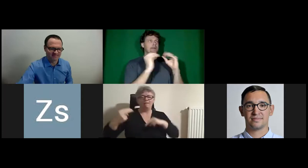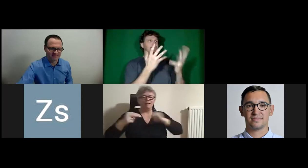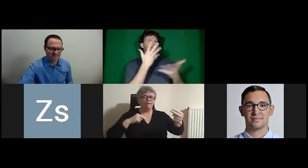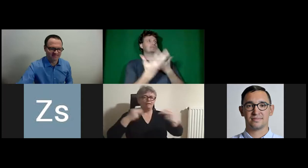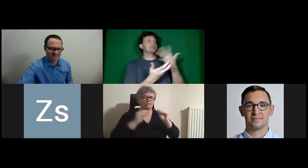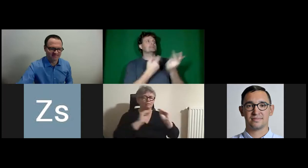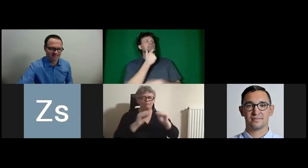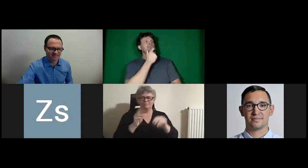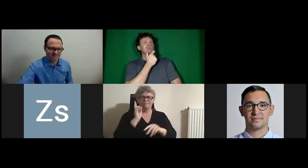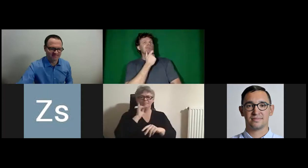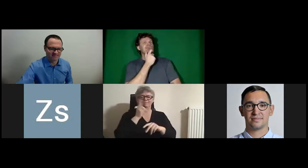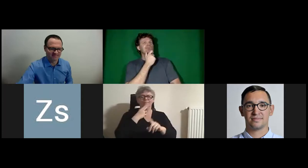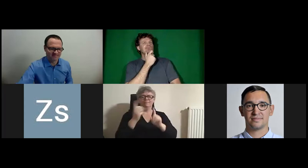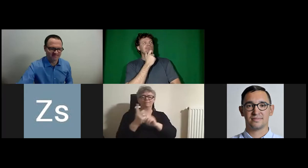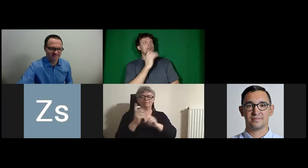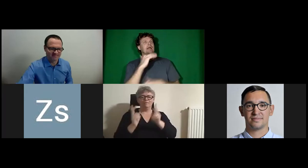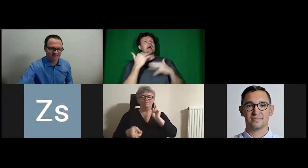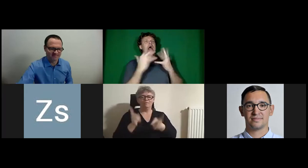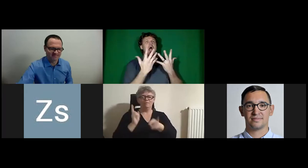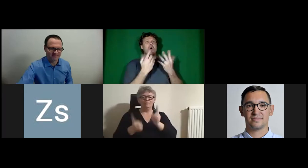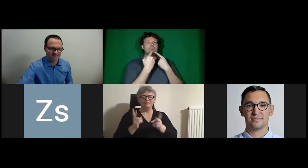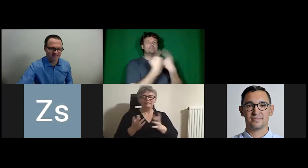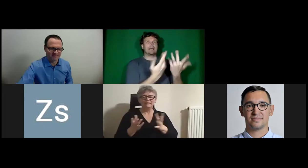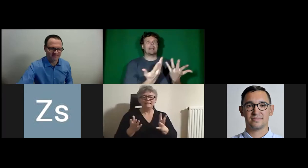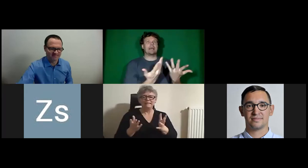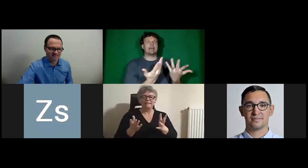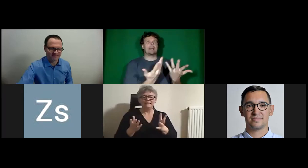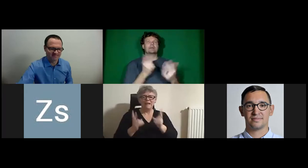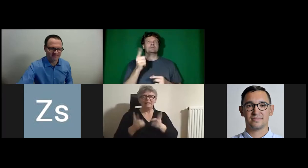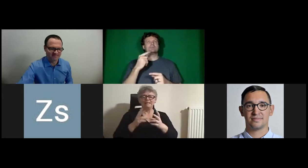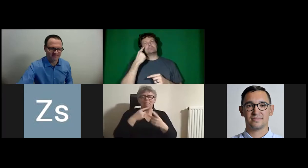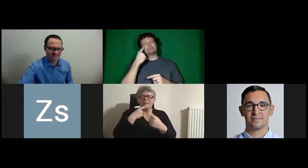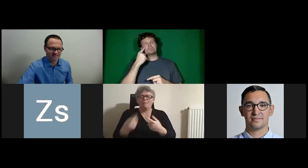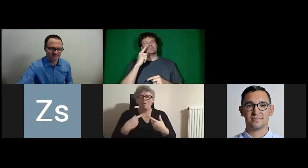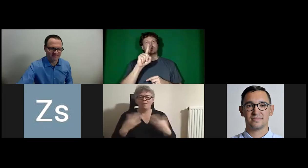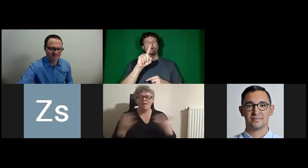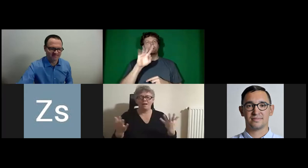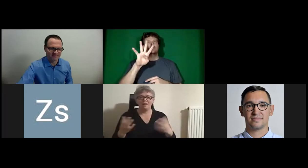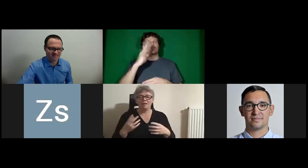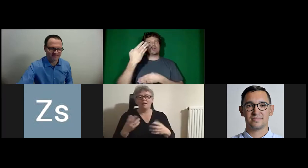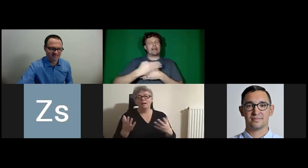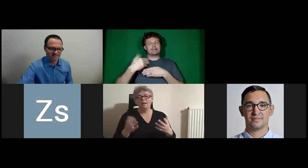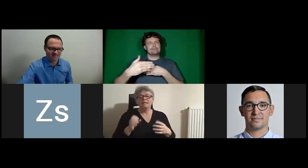traveling a lot, teaching people how to dance, but I was her first deaf pupil.